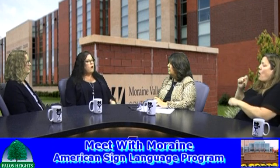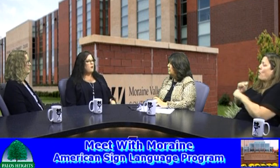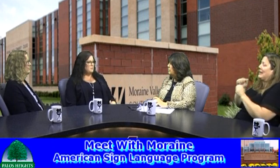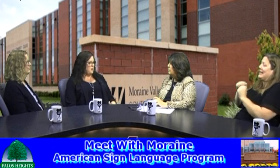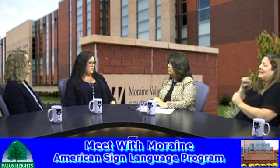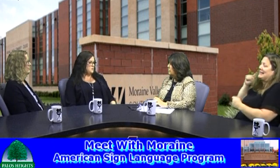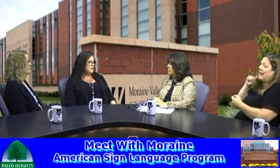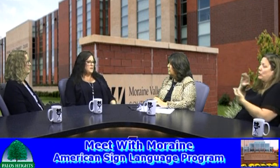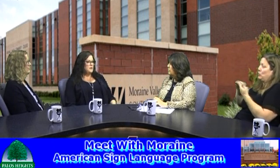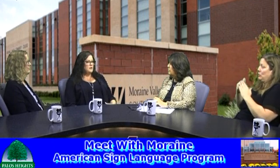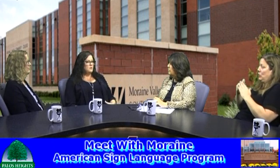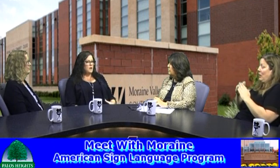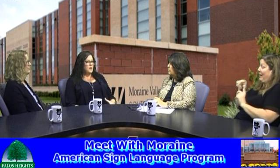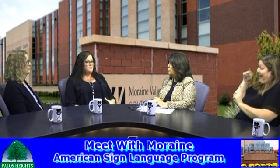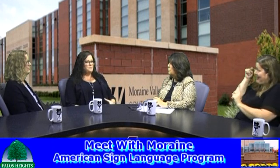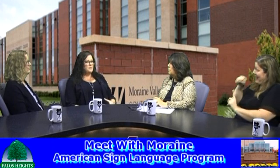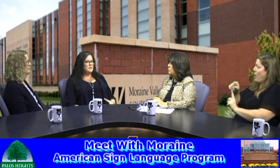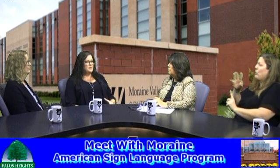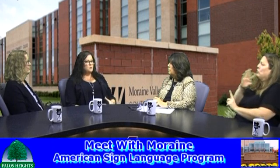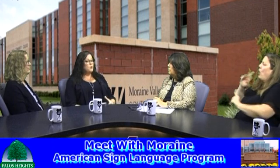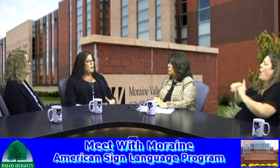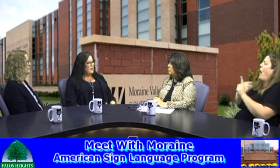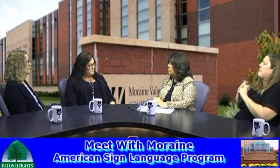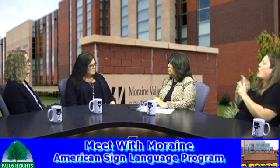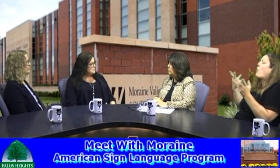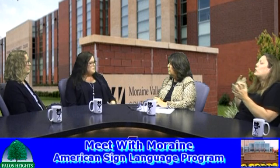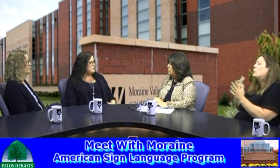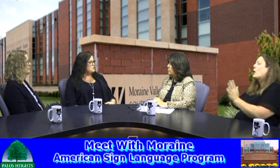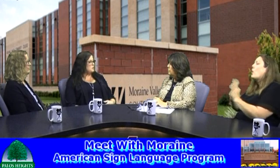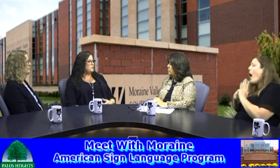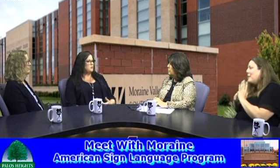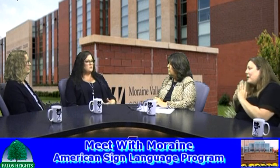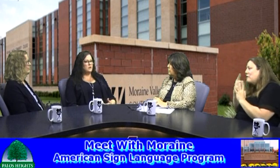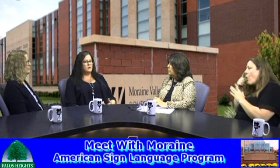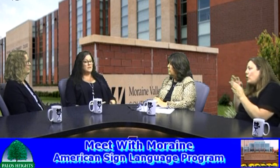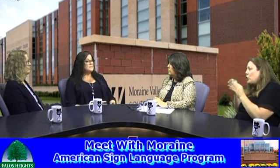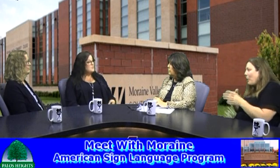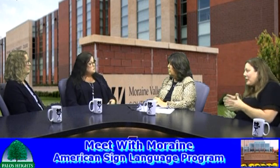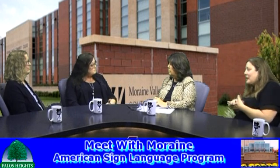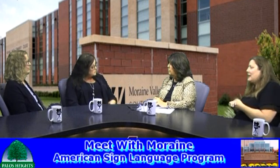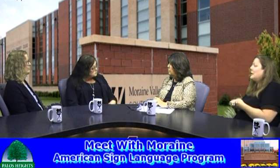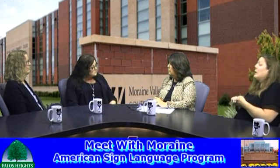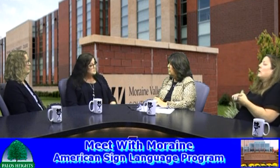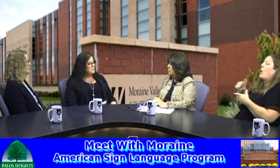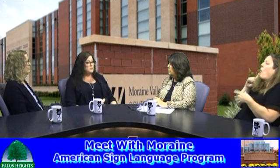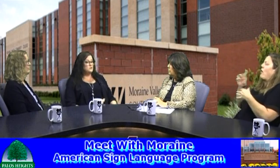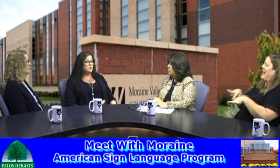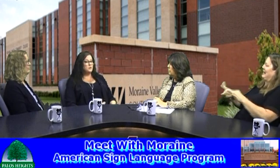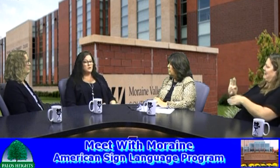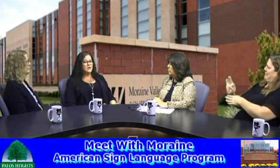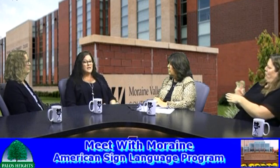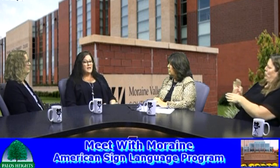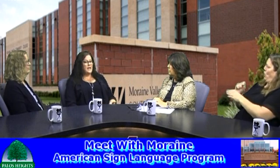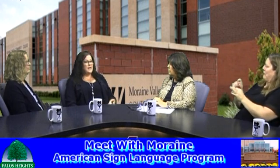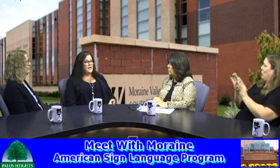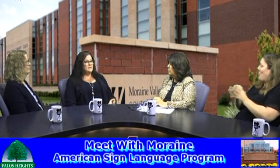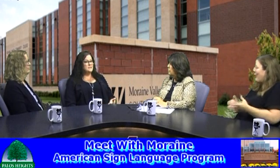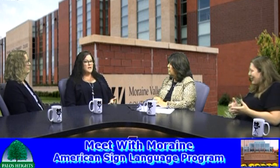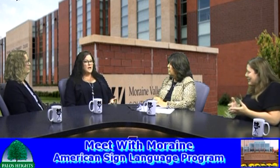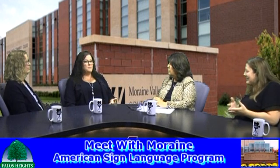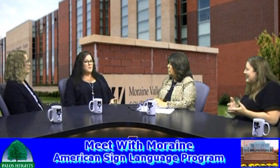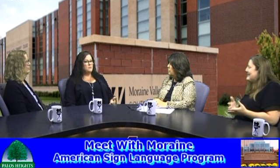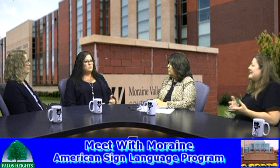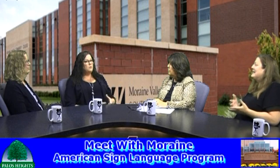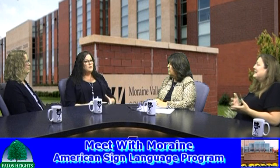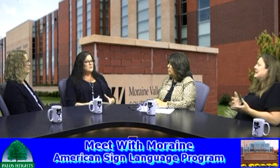do talk about the requirements to be an interpreter, their essential functions to be an interpreter,